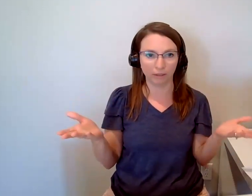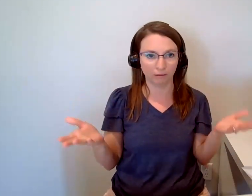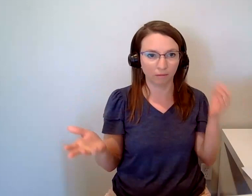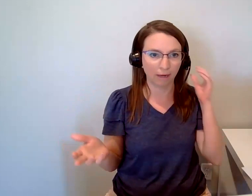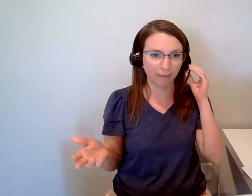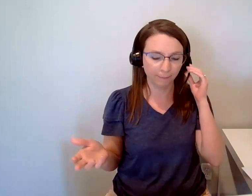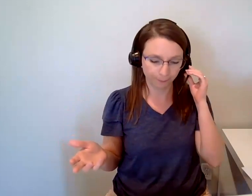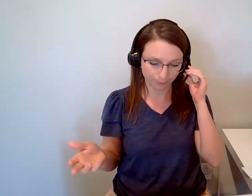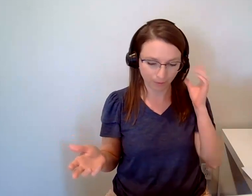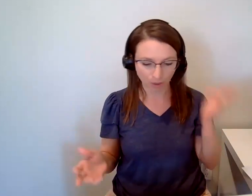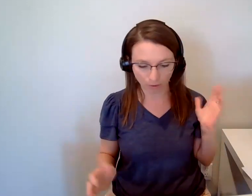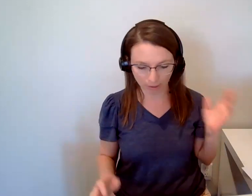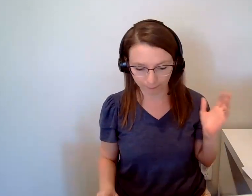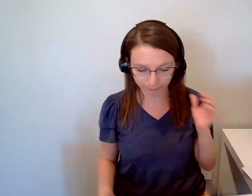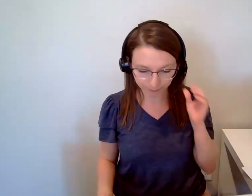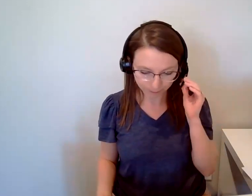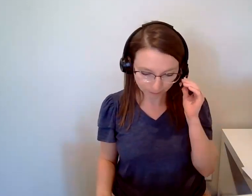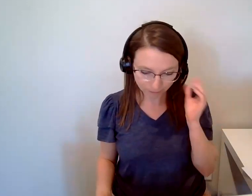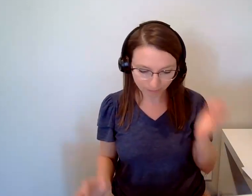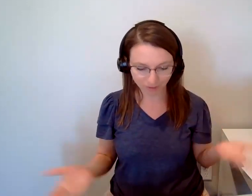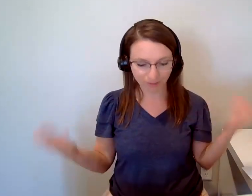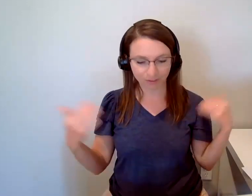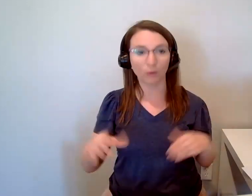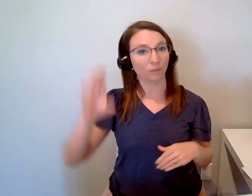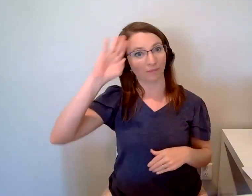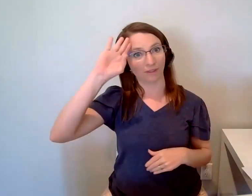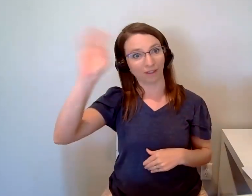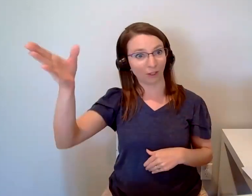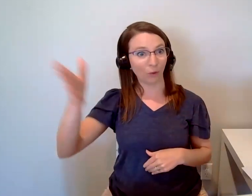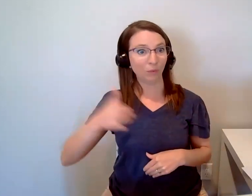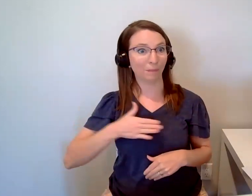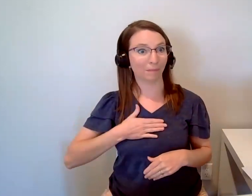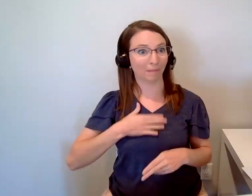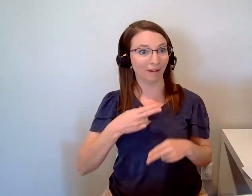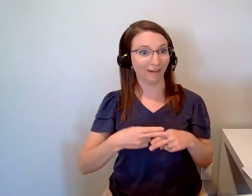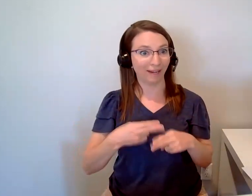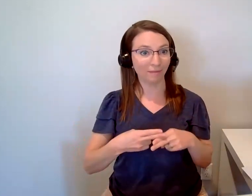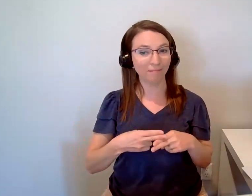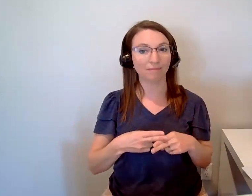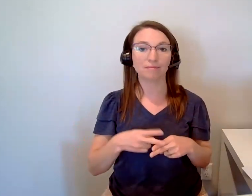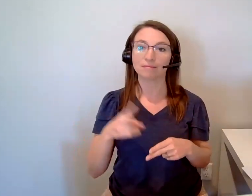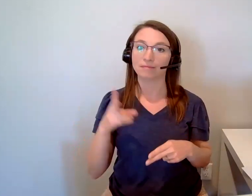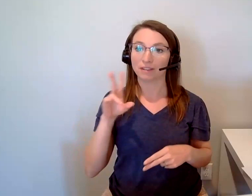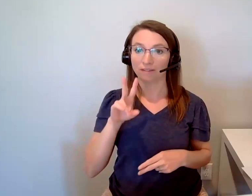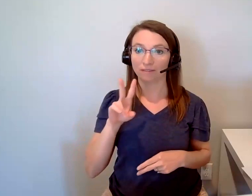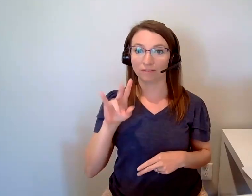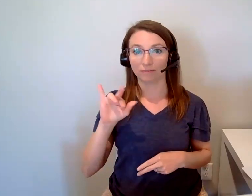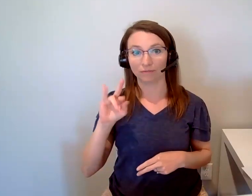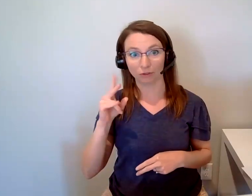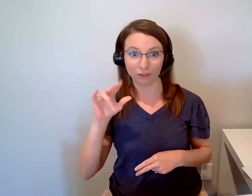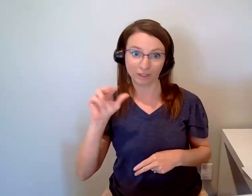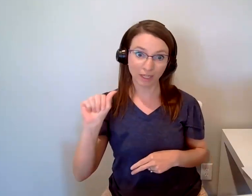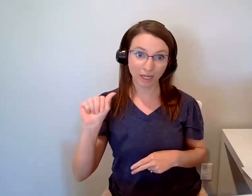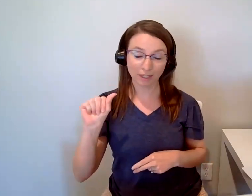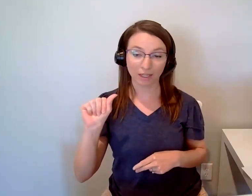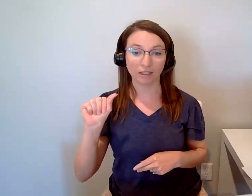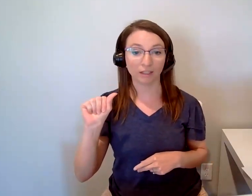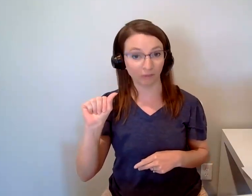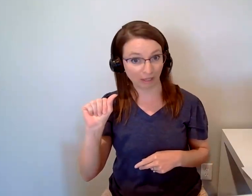real one. Okay. All right. So hello, my name, Virginia. And then if you have a